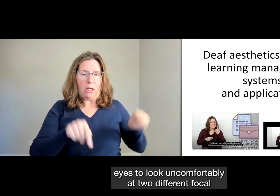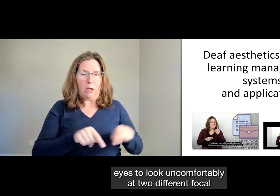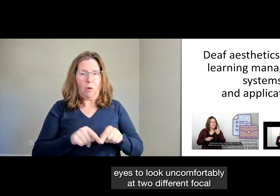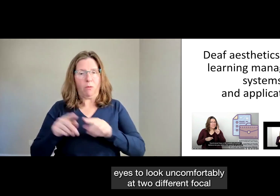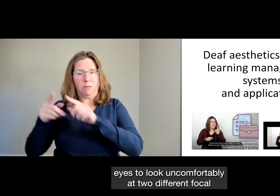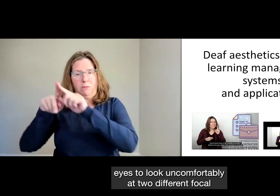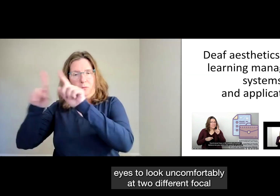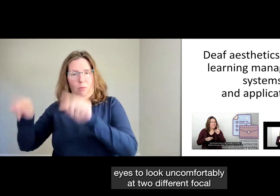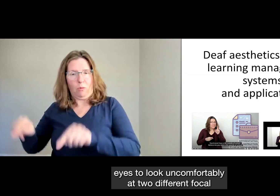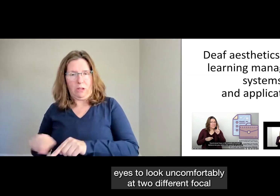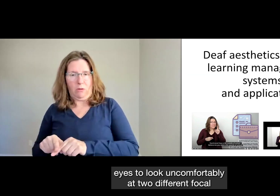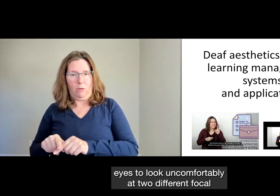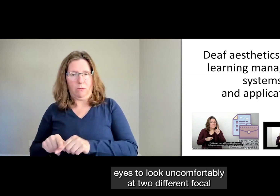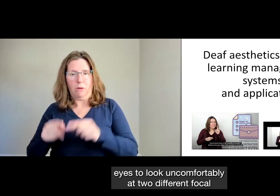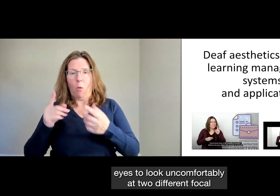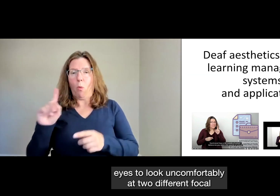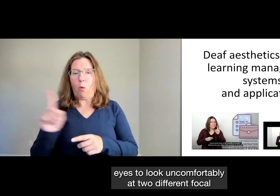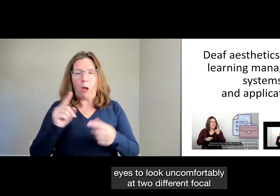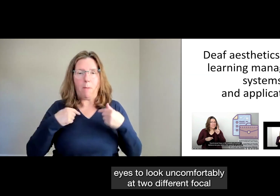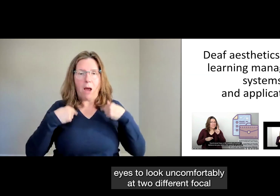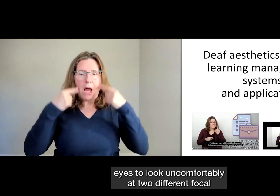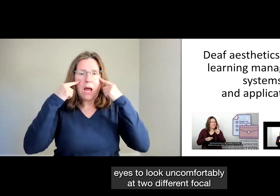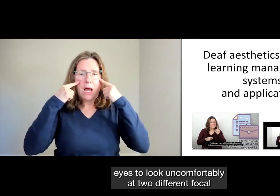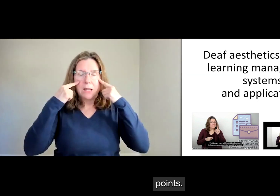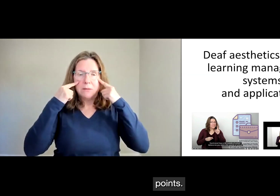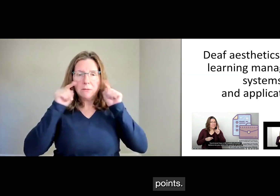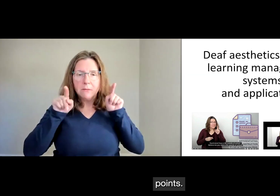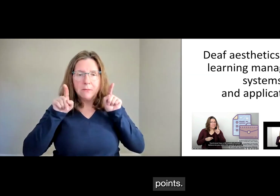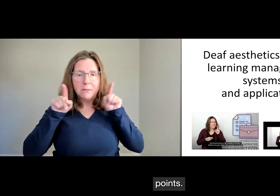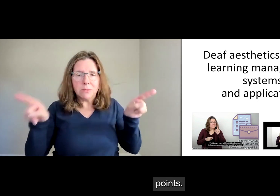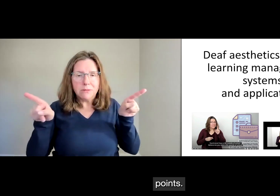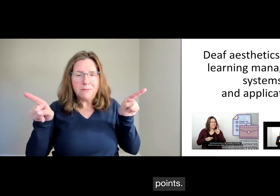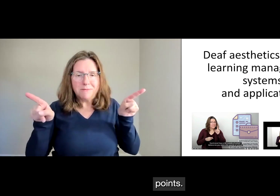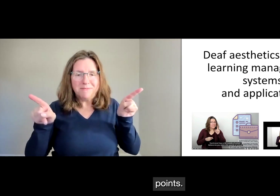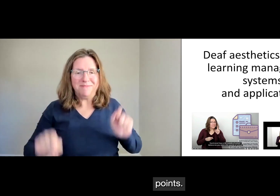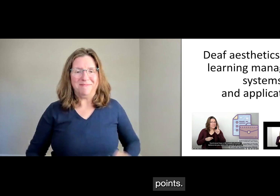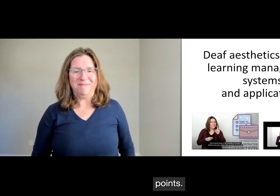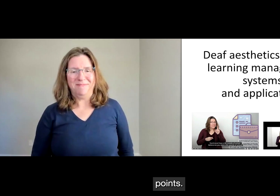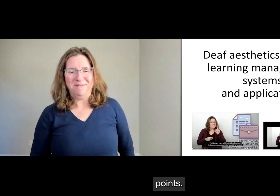forcing one's eyes to look uncomfortably at two different focal points.